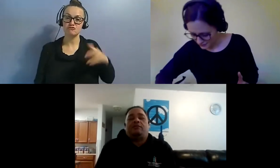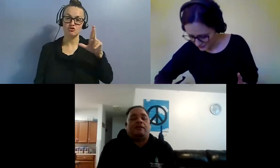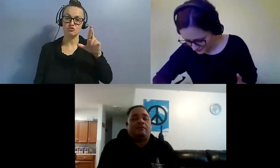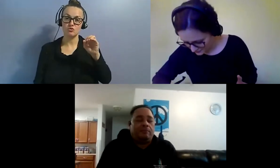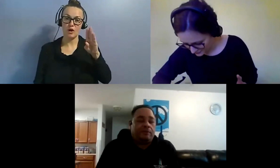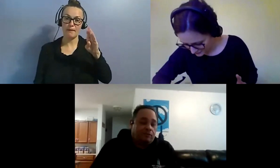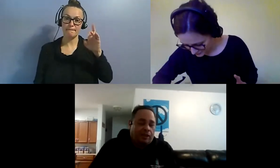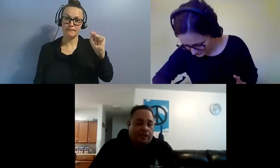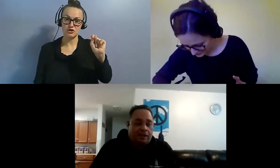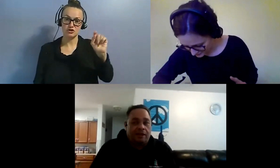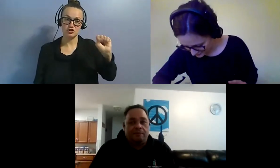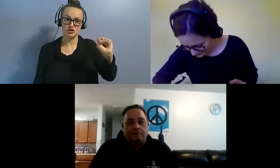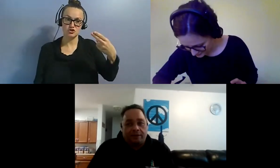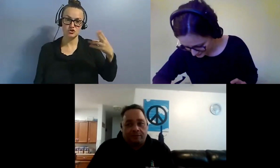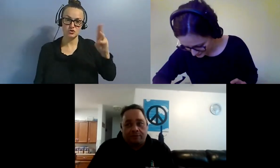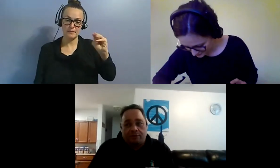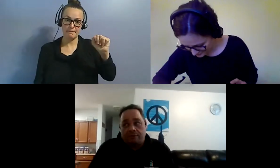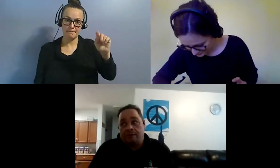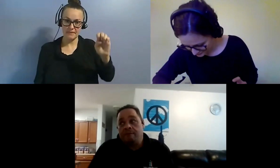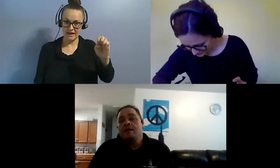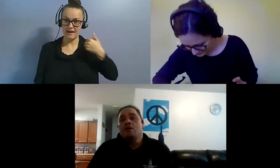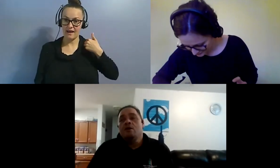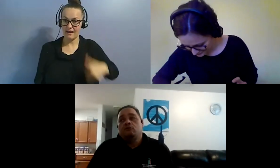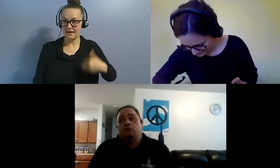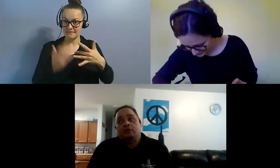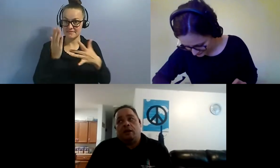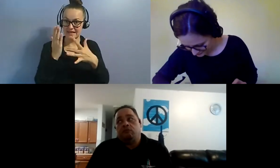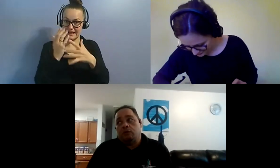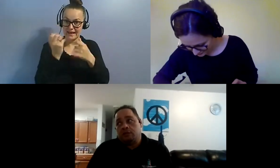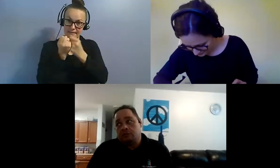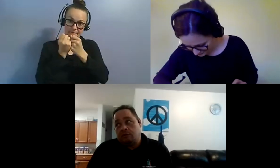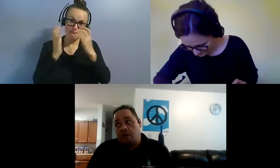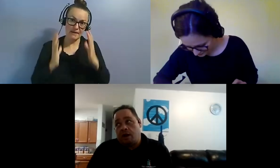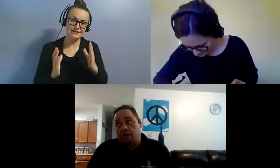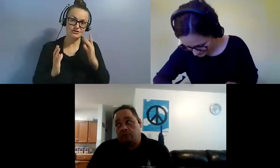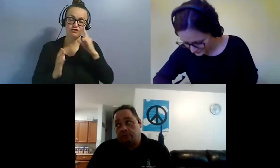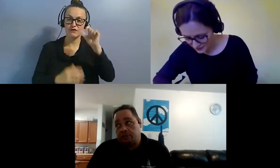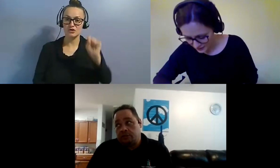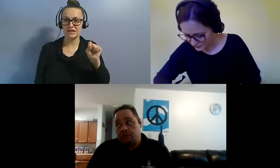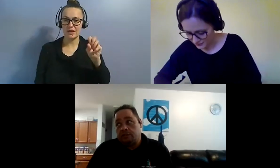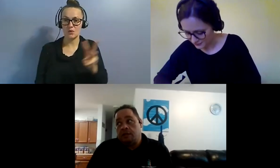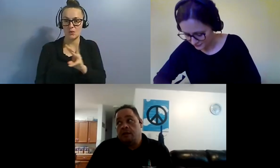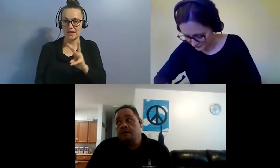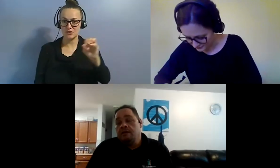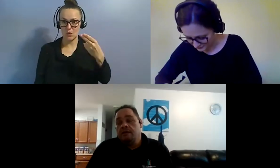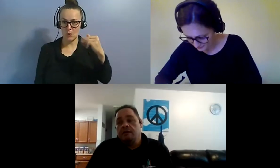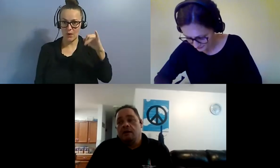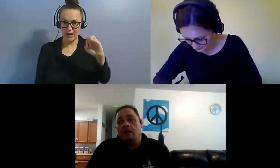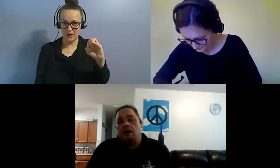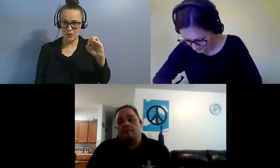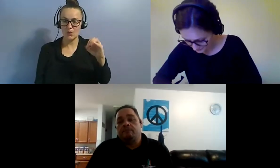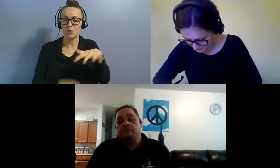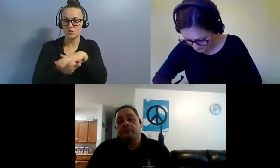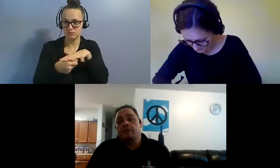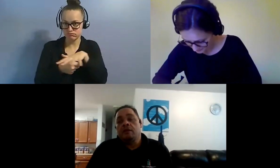the Tech Ambassador for Southwest Ohio region.